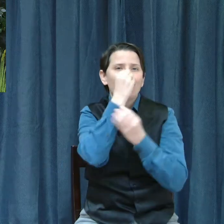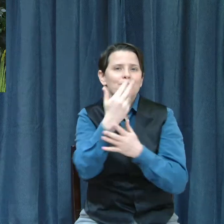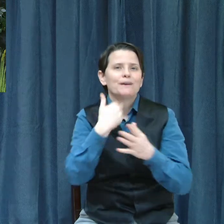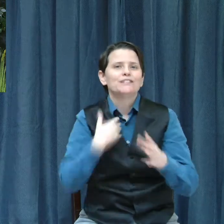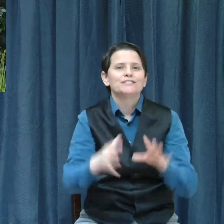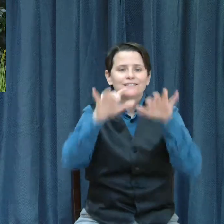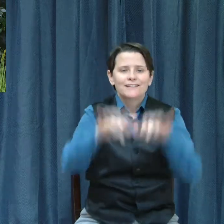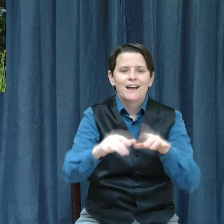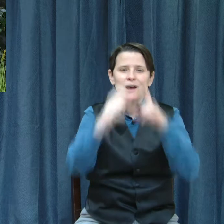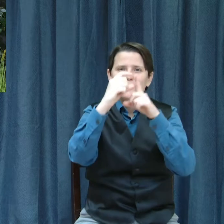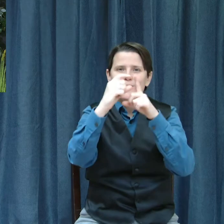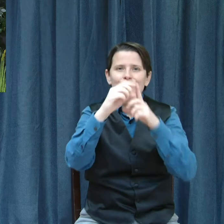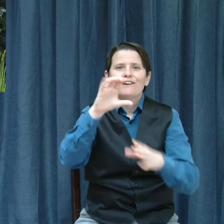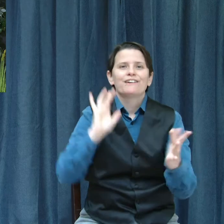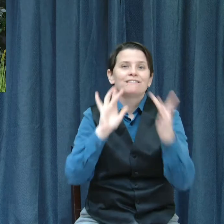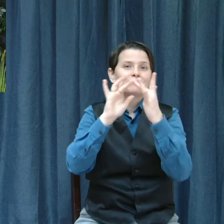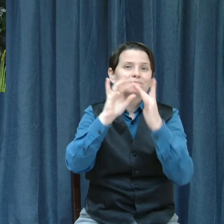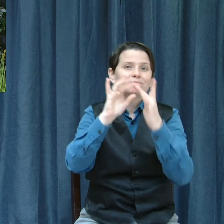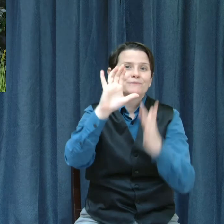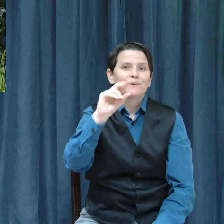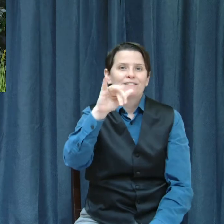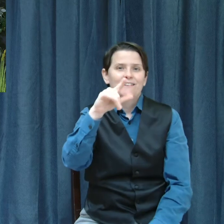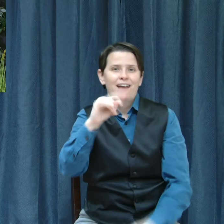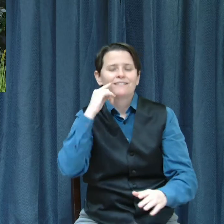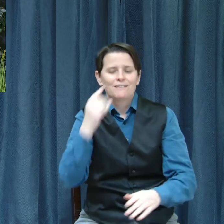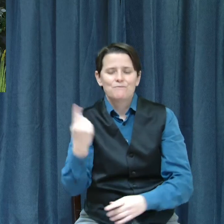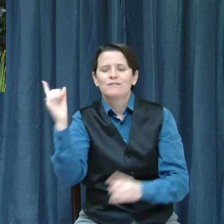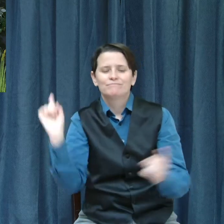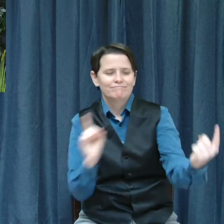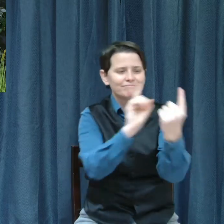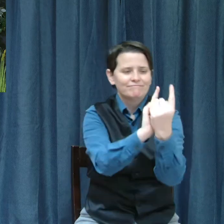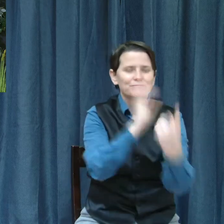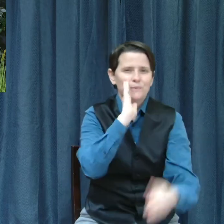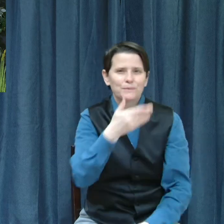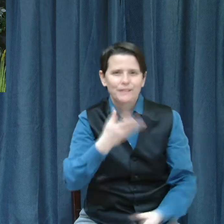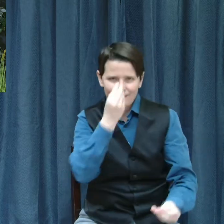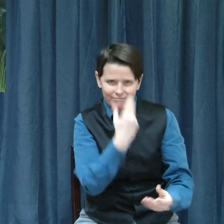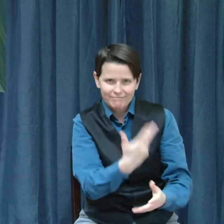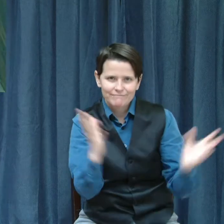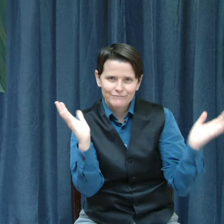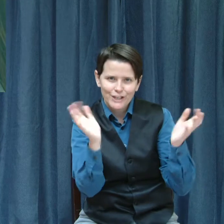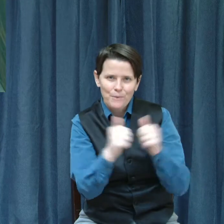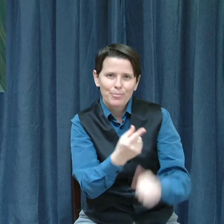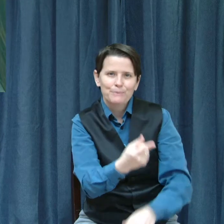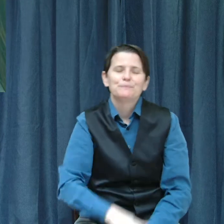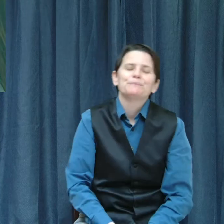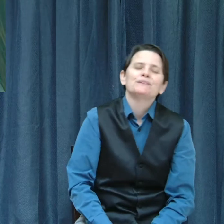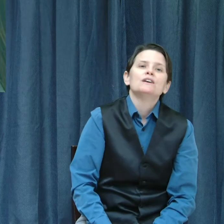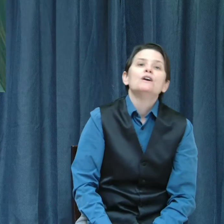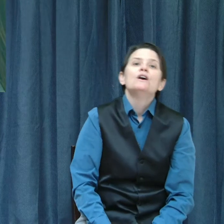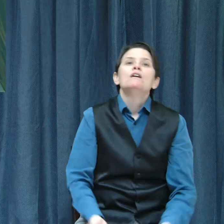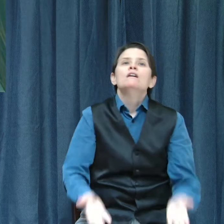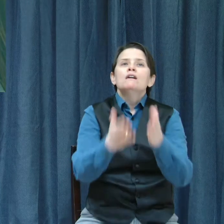world. Unity is founded on prayer, and we have prayer chaplains available to pray